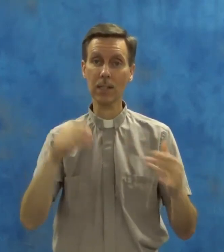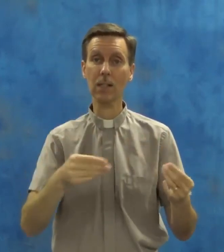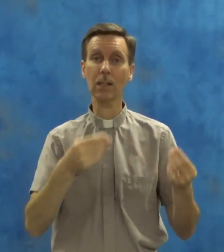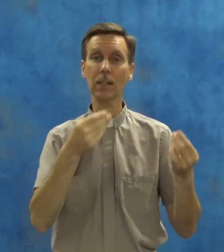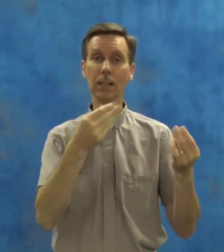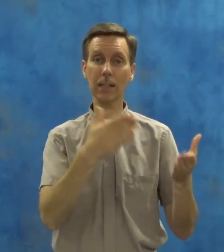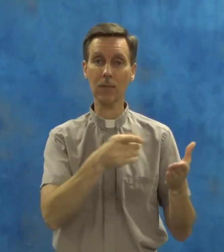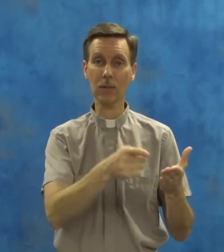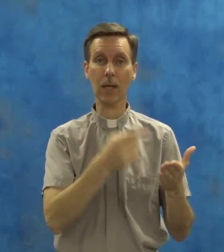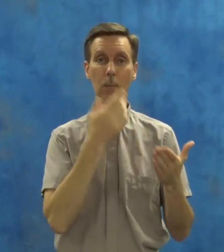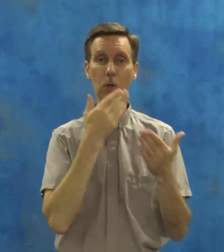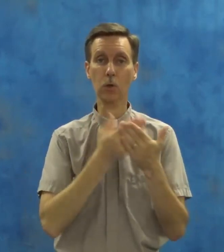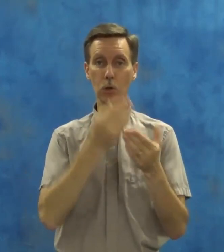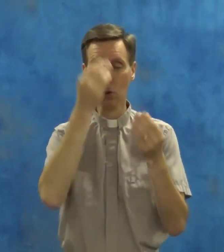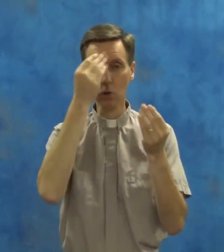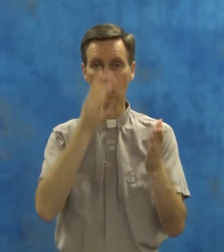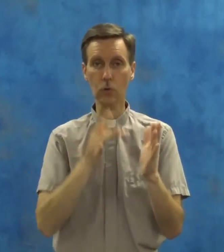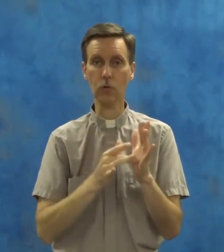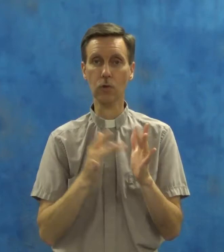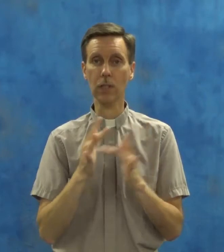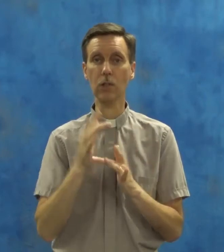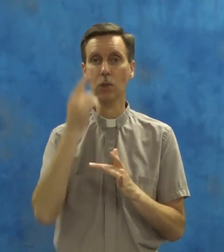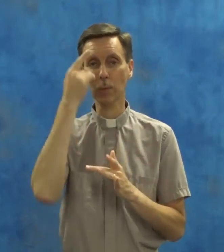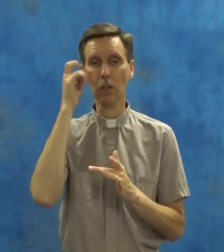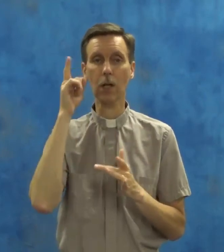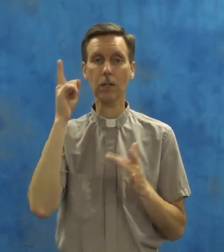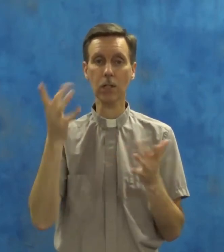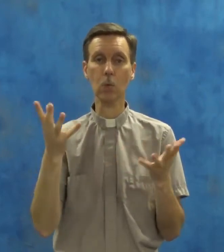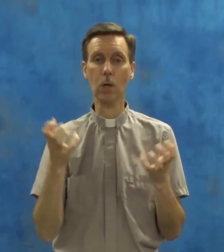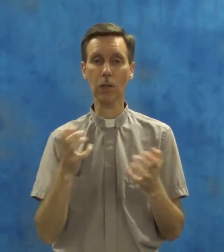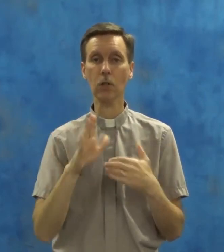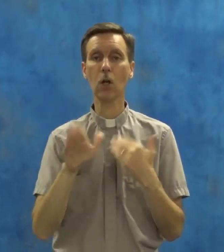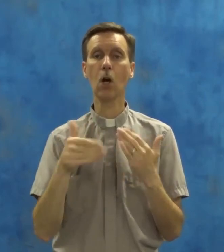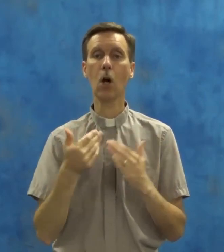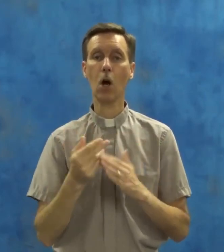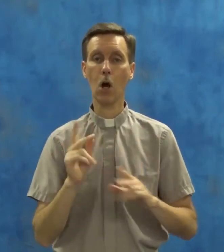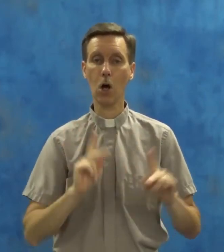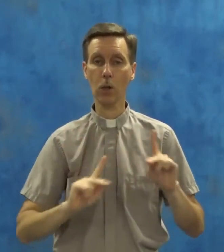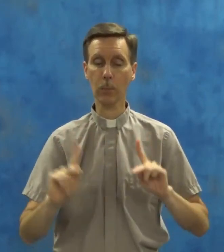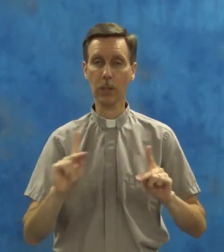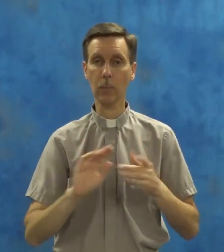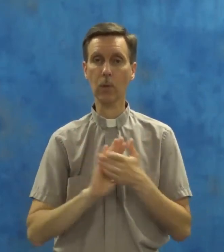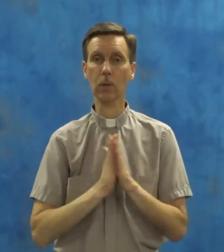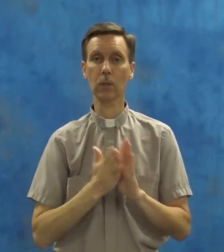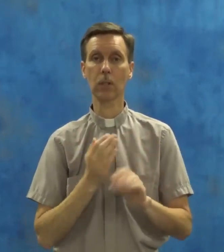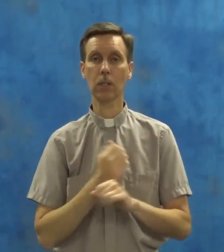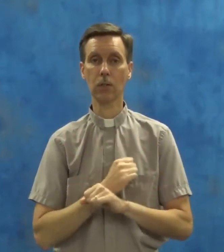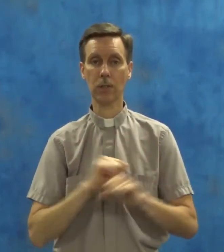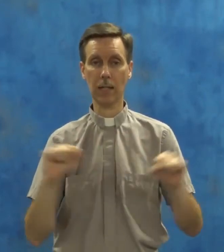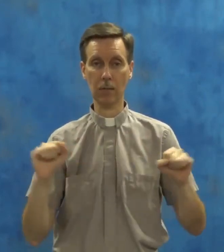still gives them the good news of Jesus because he wants all people saved.